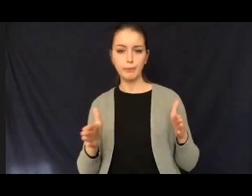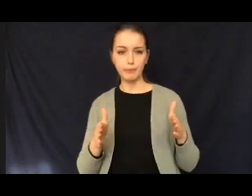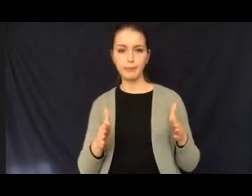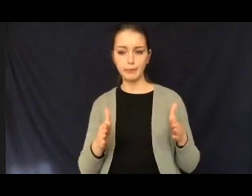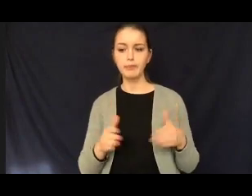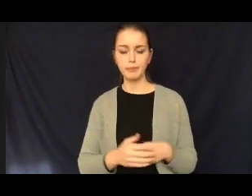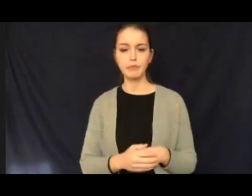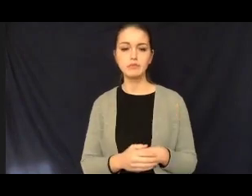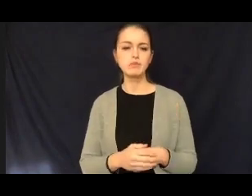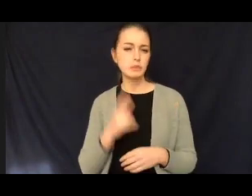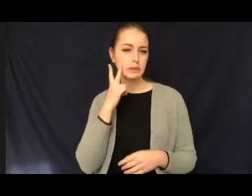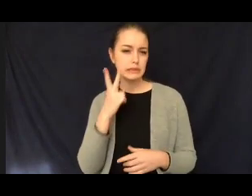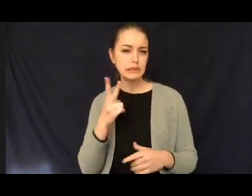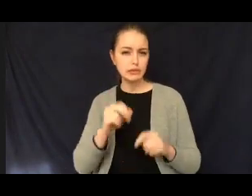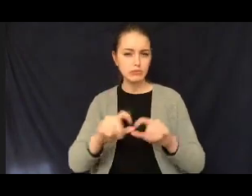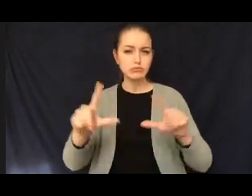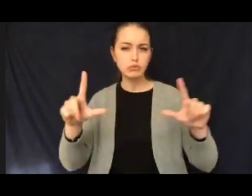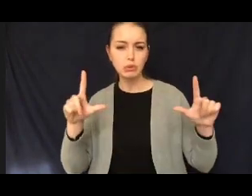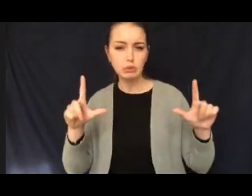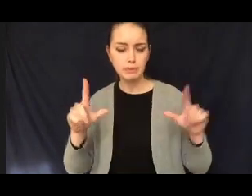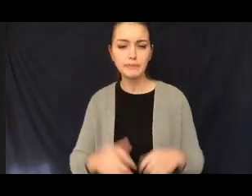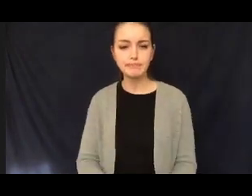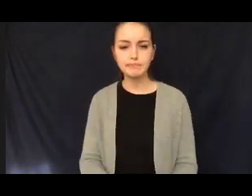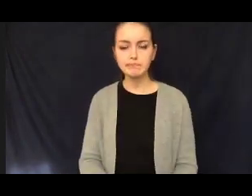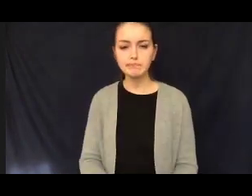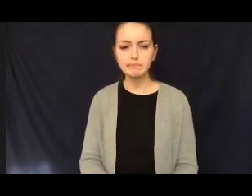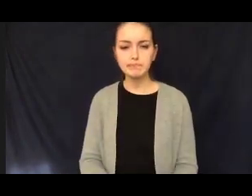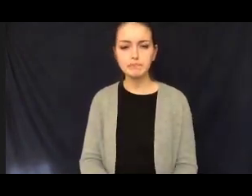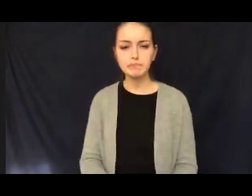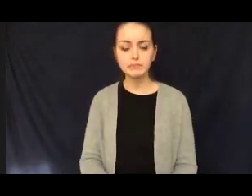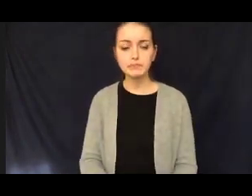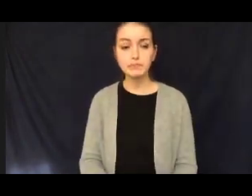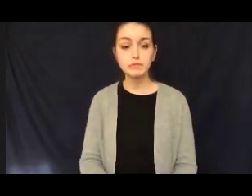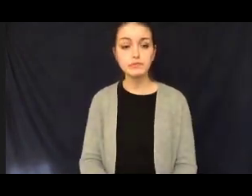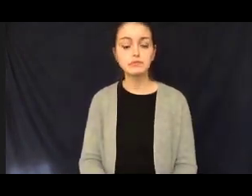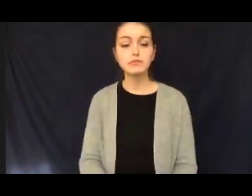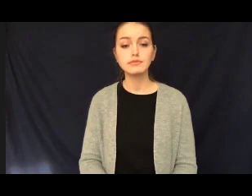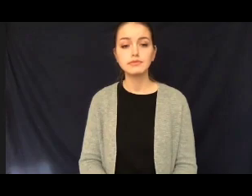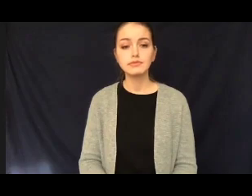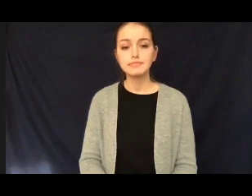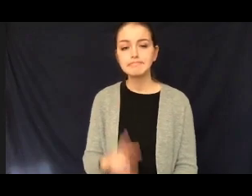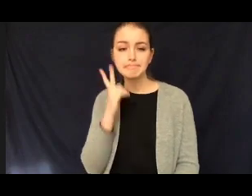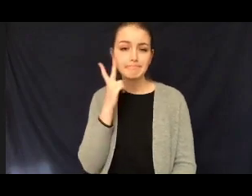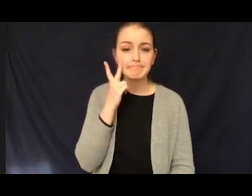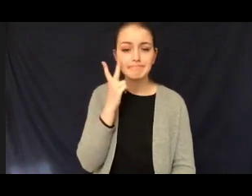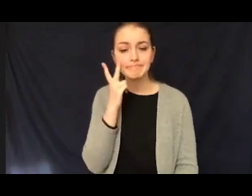Oh, and we'll get a good look at Einstein too, straight across. Okay. So let's see.